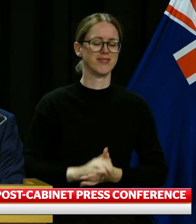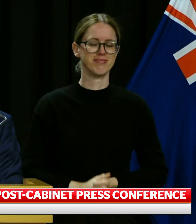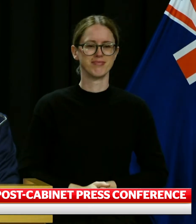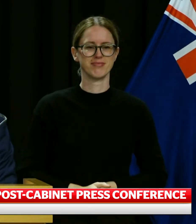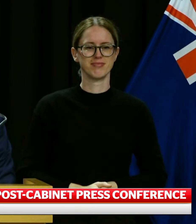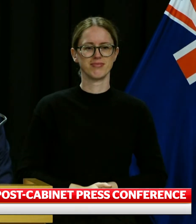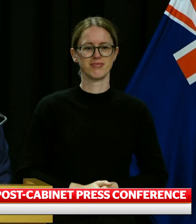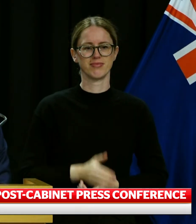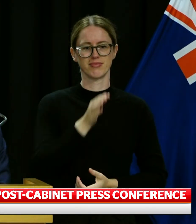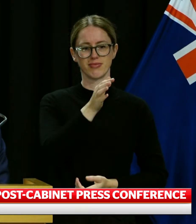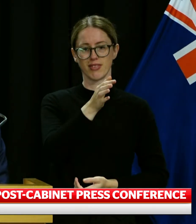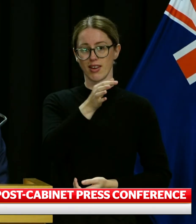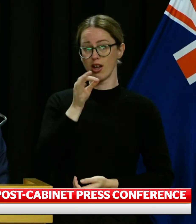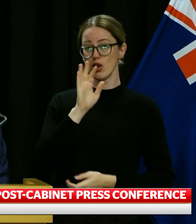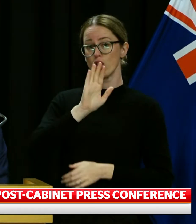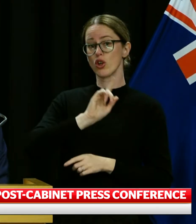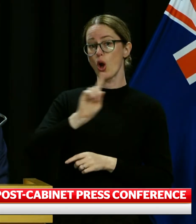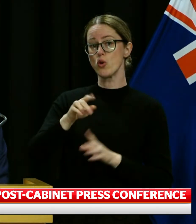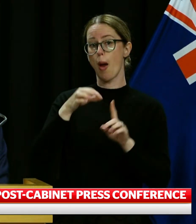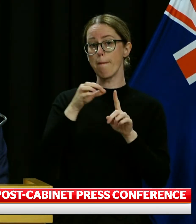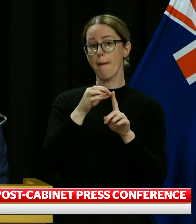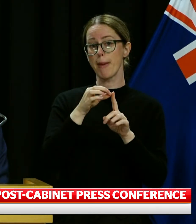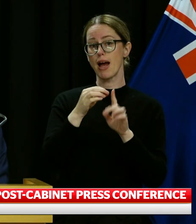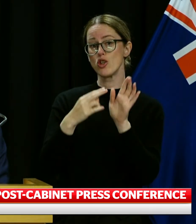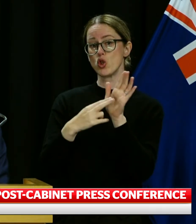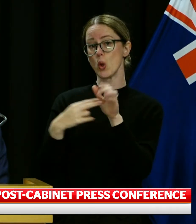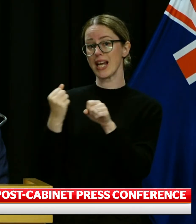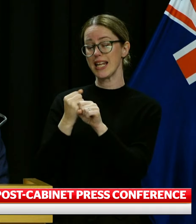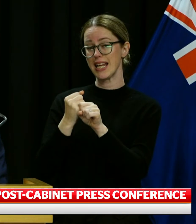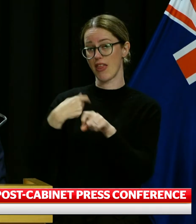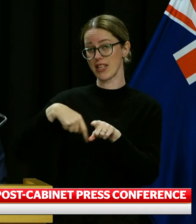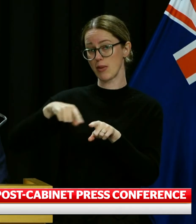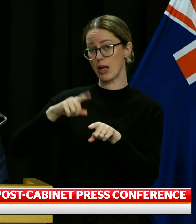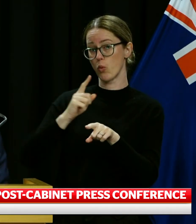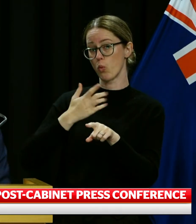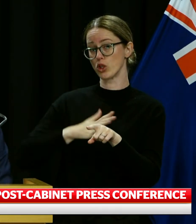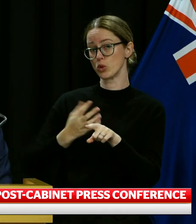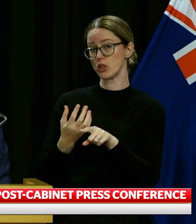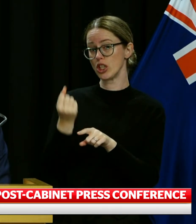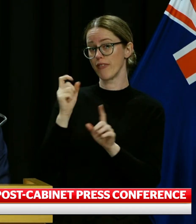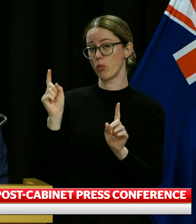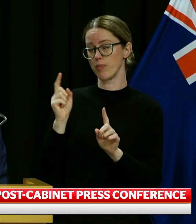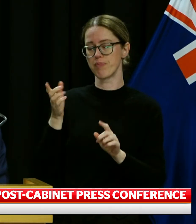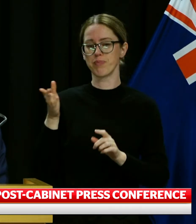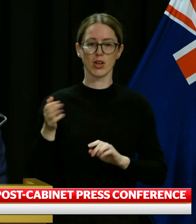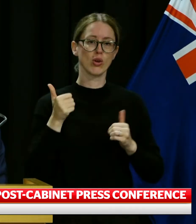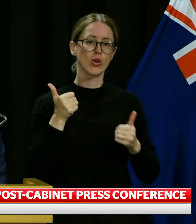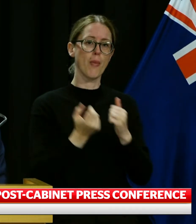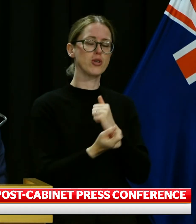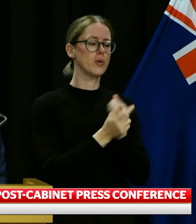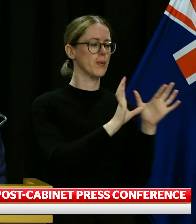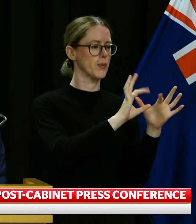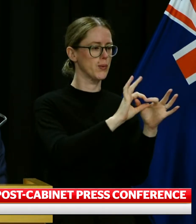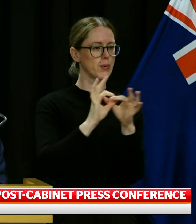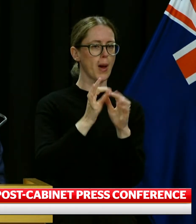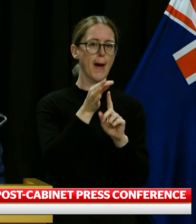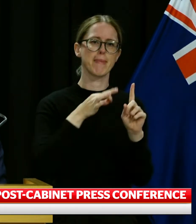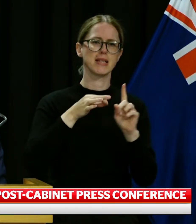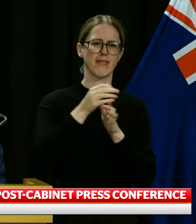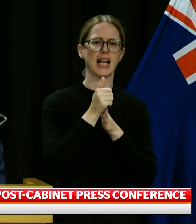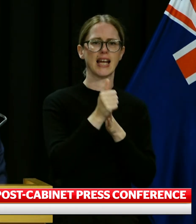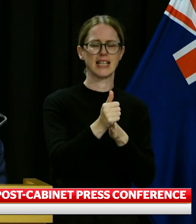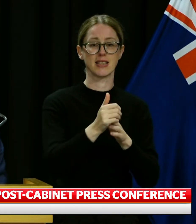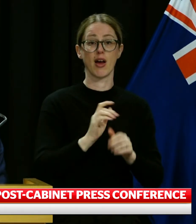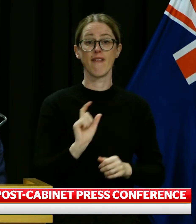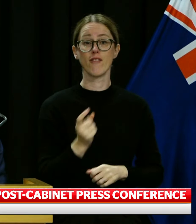going to Papua New Guinea at the end of the week. What do you hope to achieve? I think it will be a good opportunity to engage with other Pacific leaders. Obviously, be my